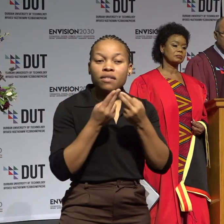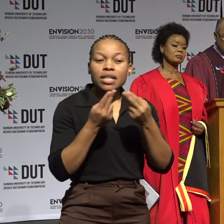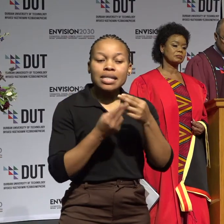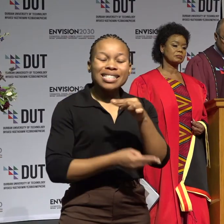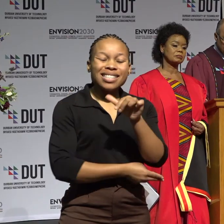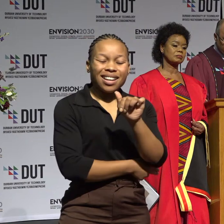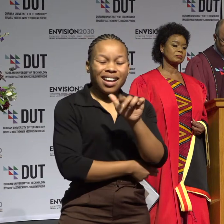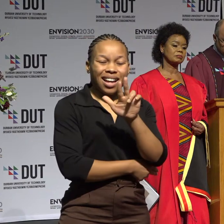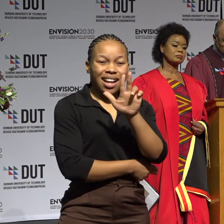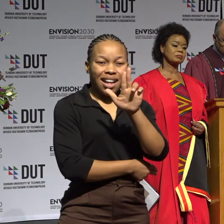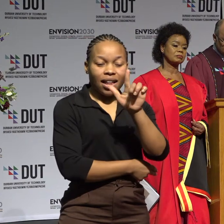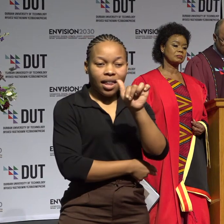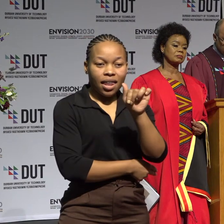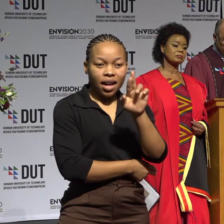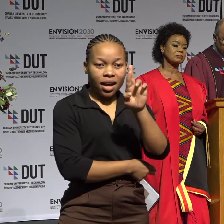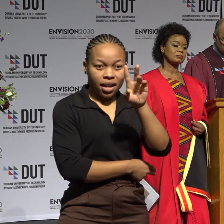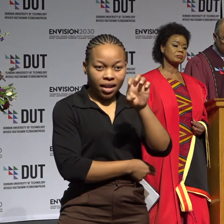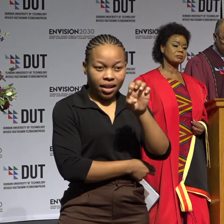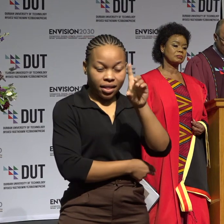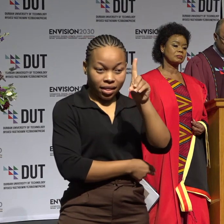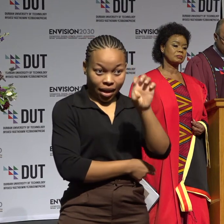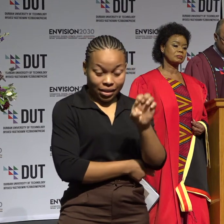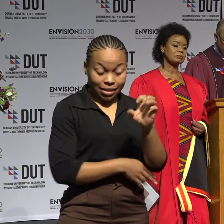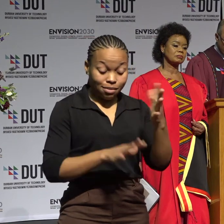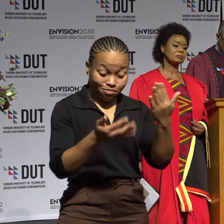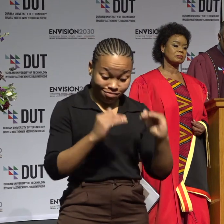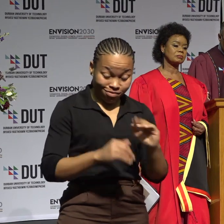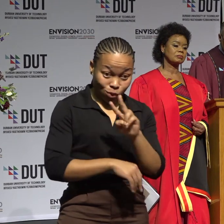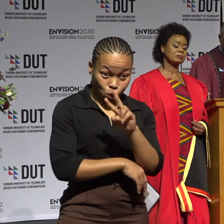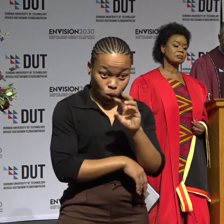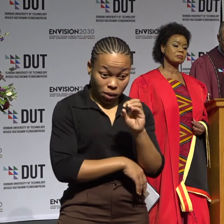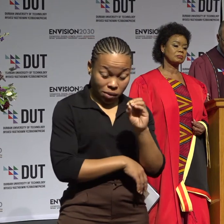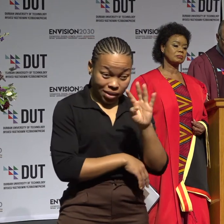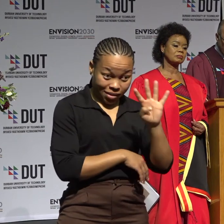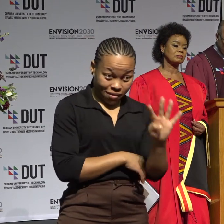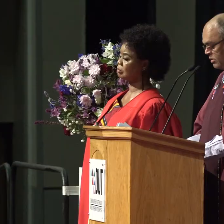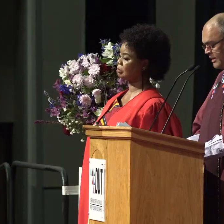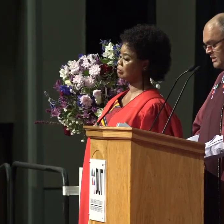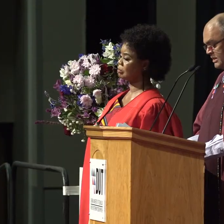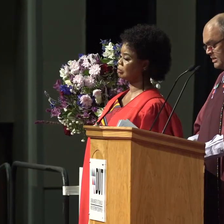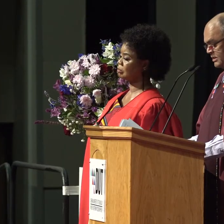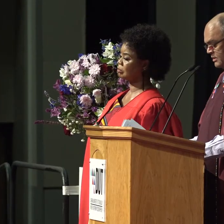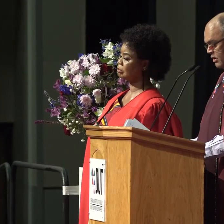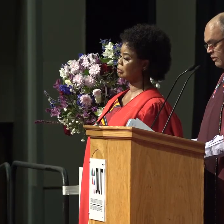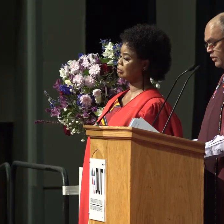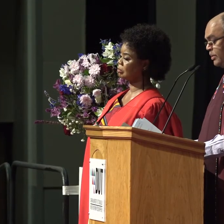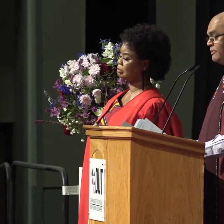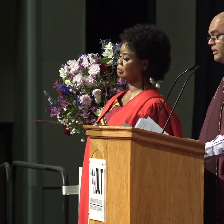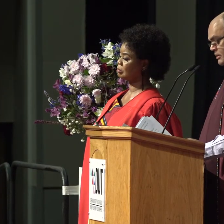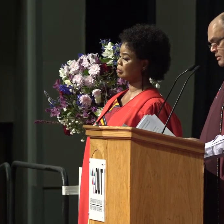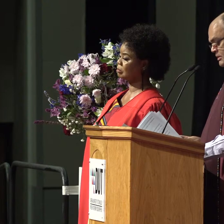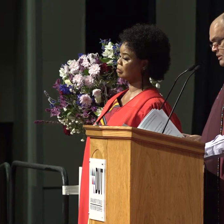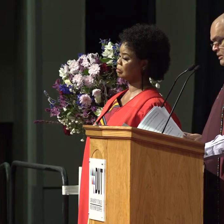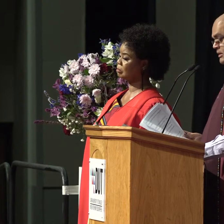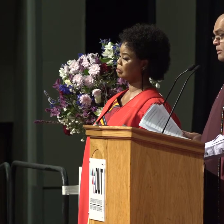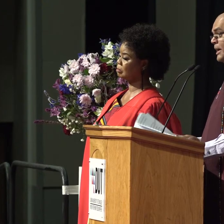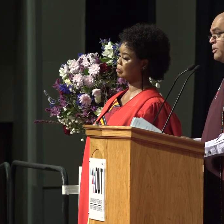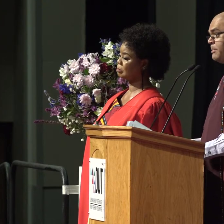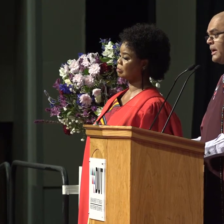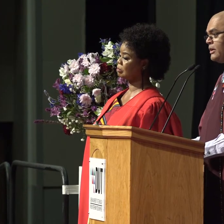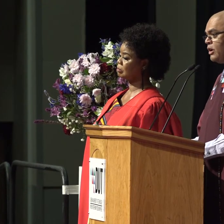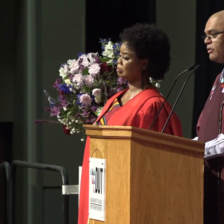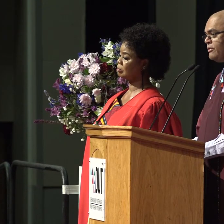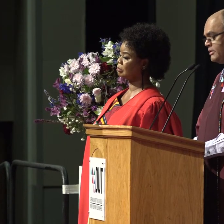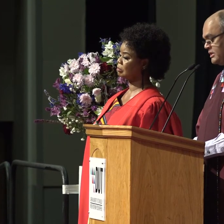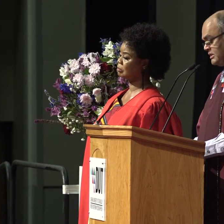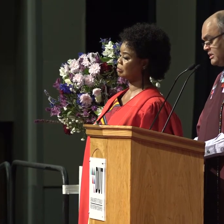2004, a second residency at the University of Louisville. She was made an honorary citizen of Louisville by the